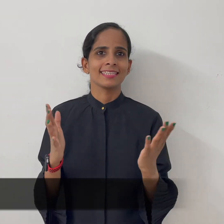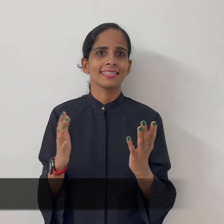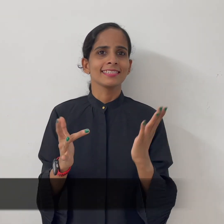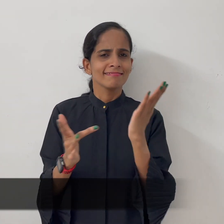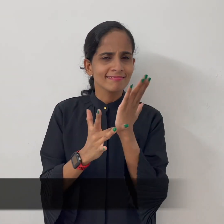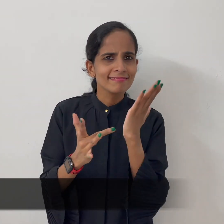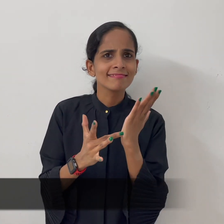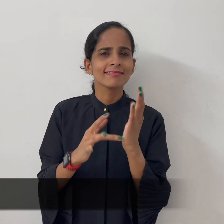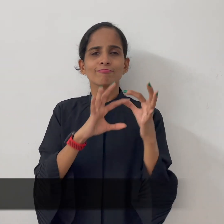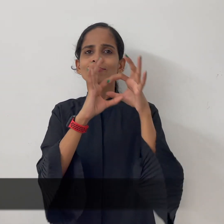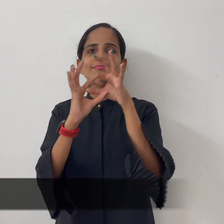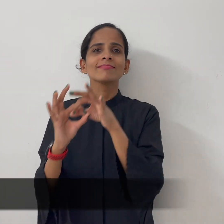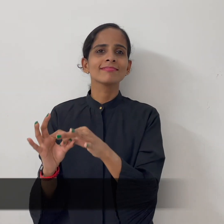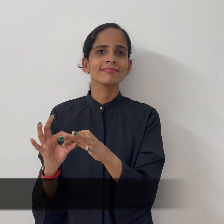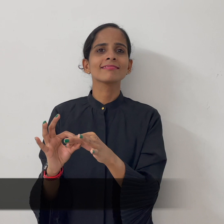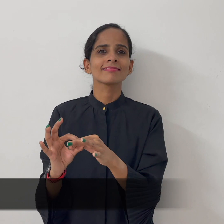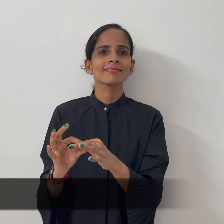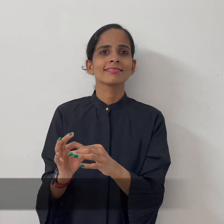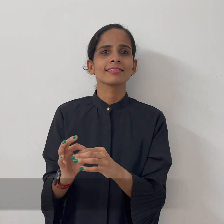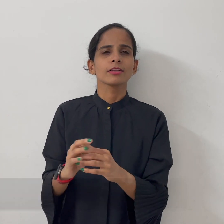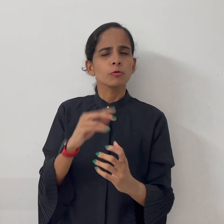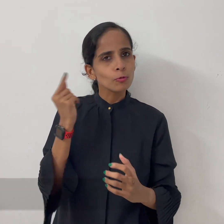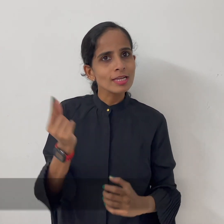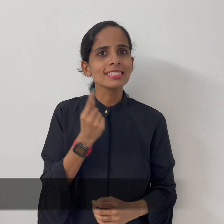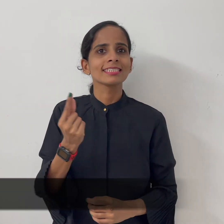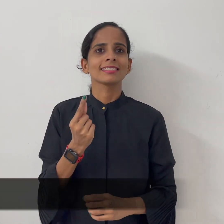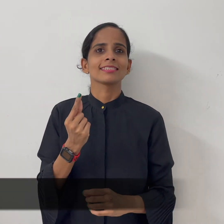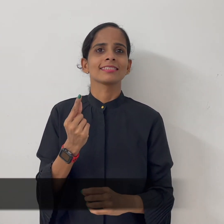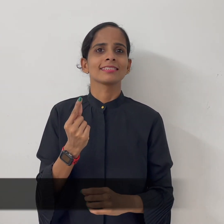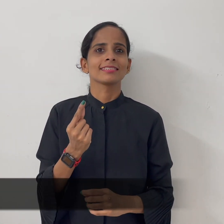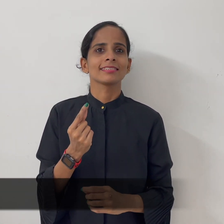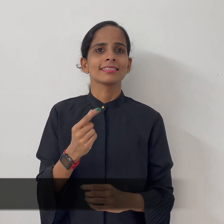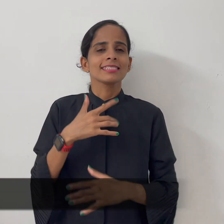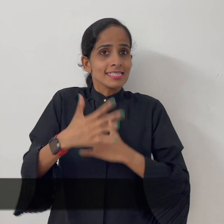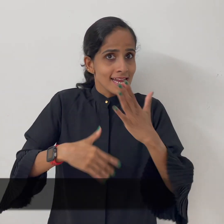let's learn the science